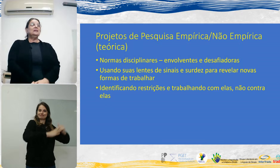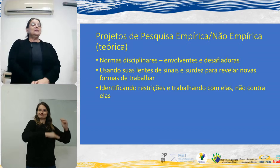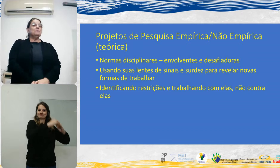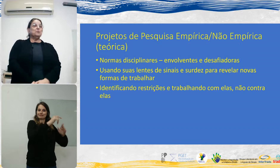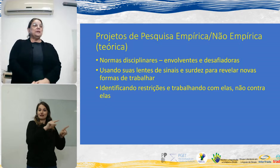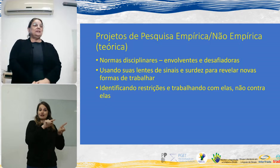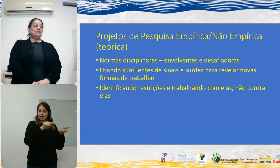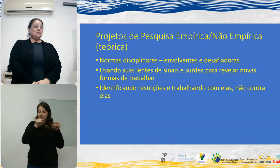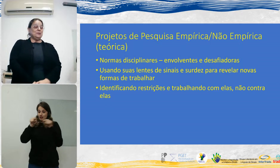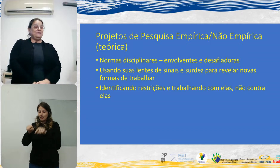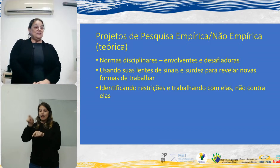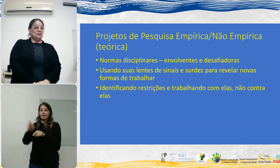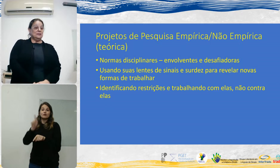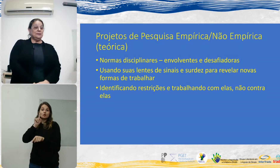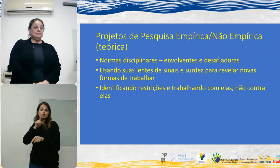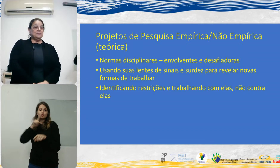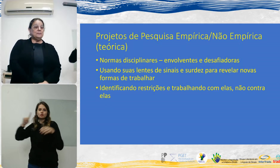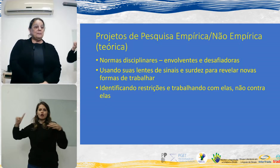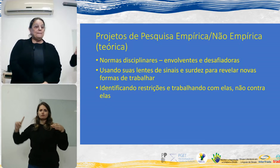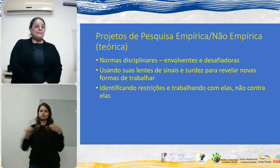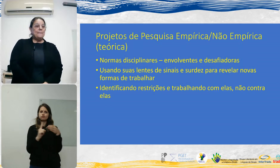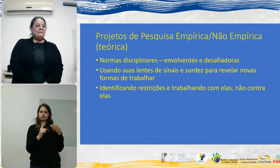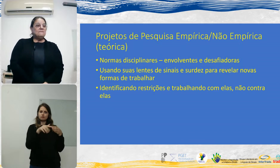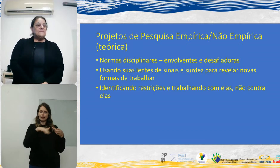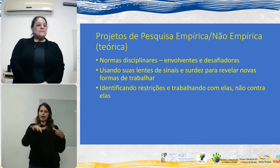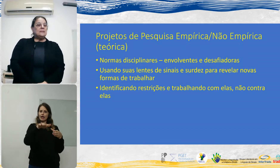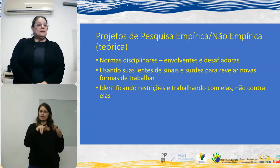person bring to the field?